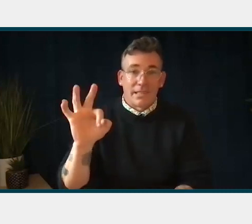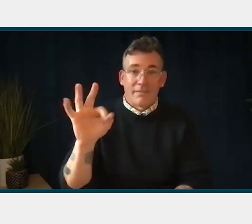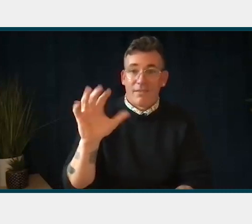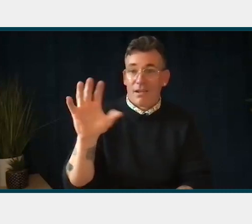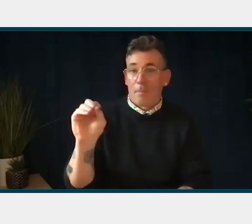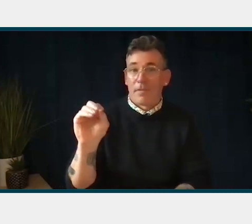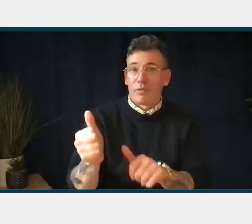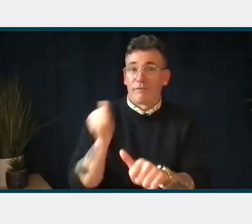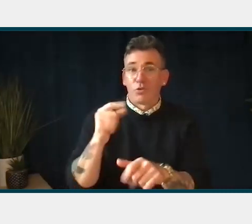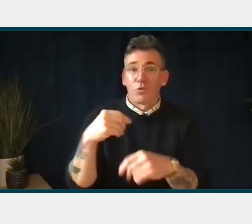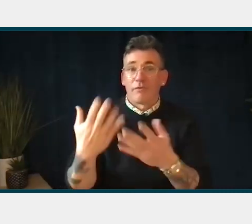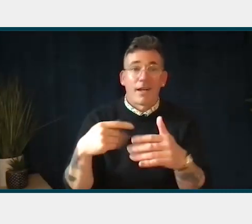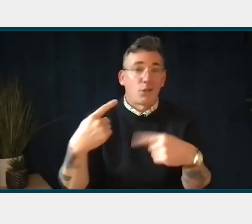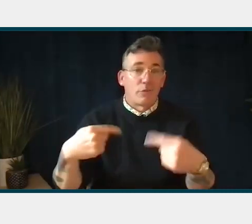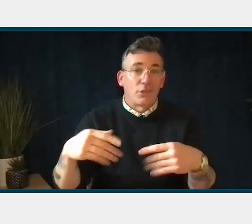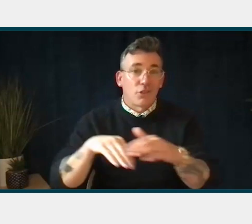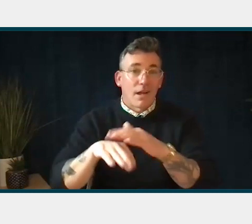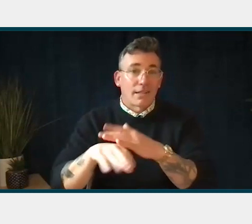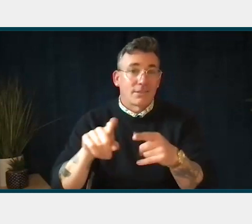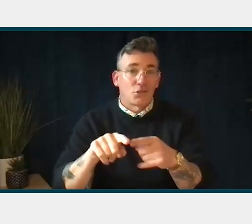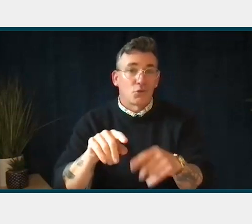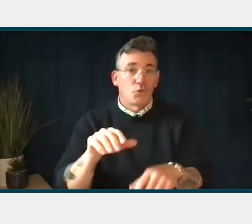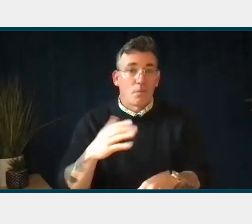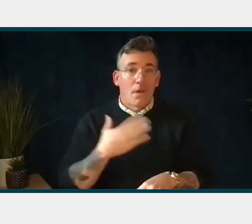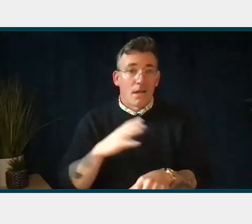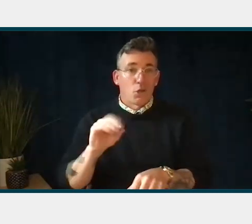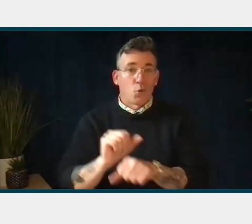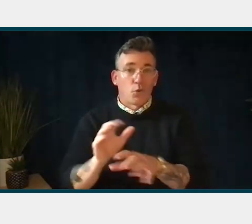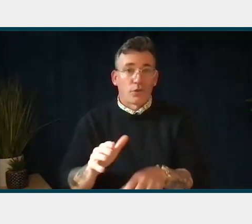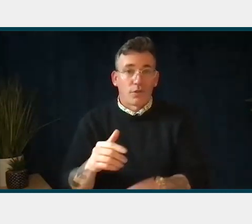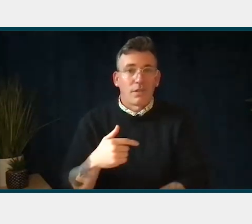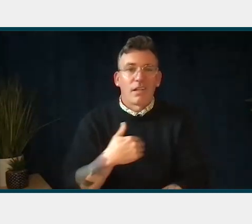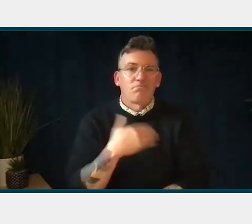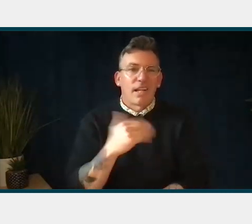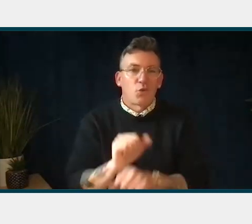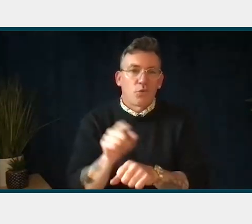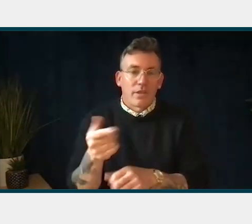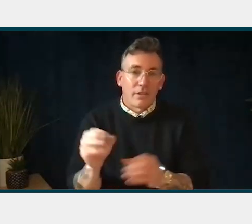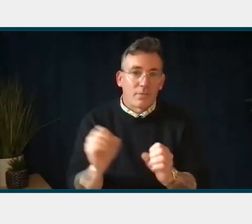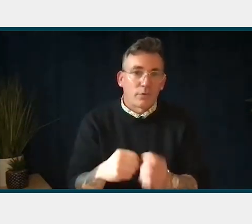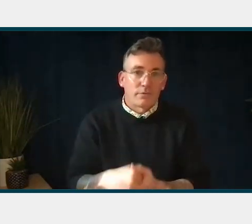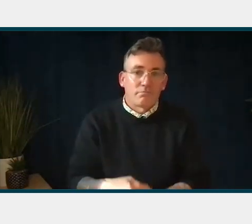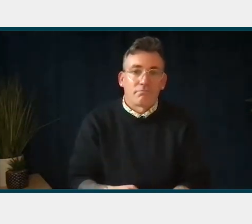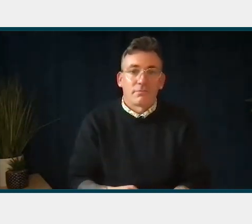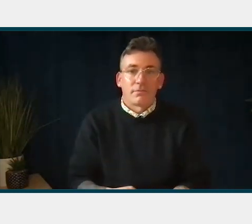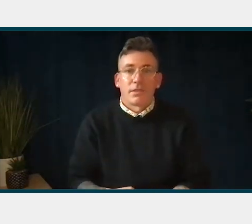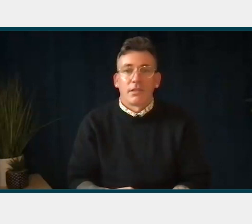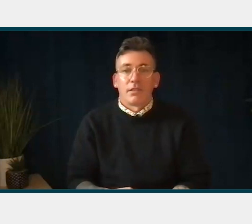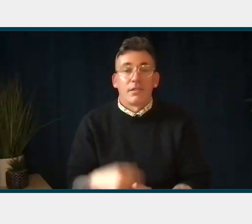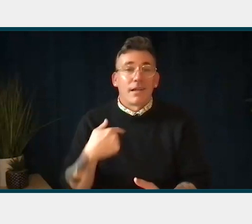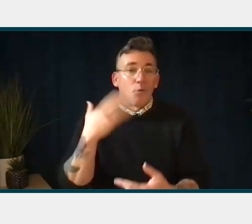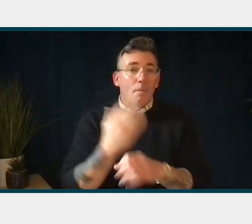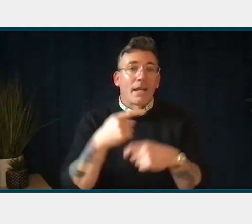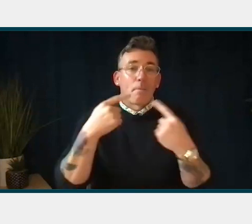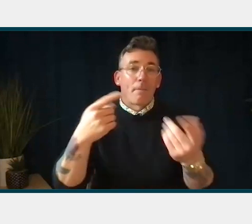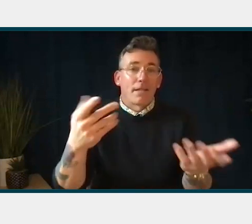and walk out. If a company refuses to provide wheelchair access to my coworkers, I'm not going to work with them anymore.